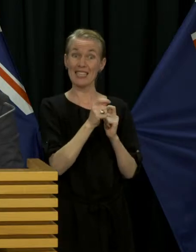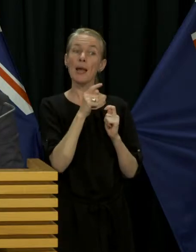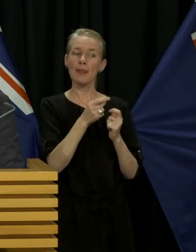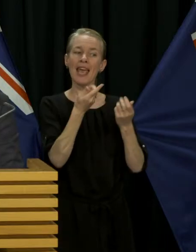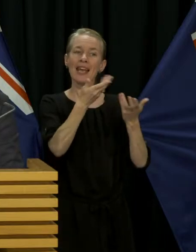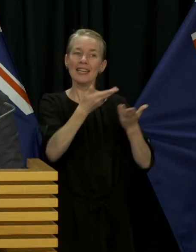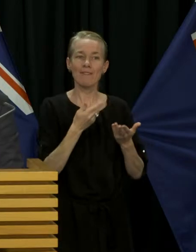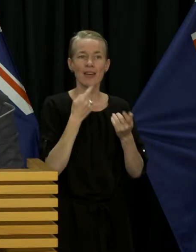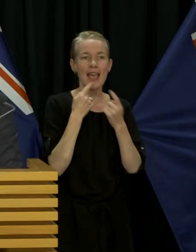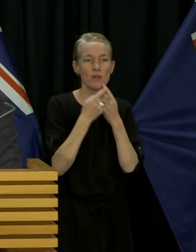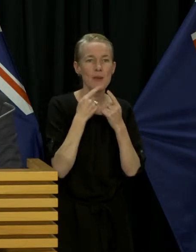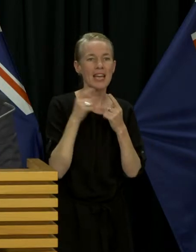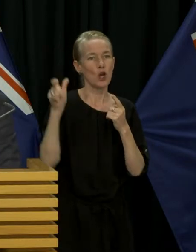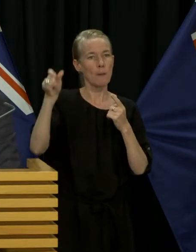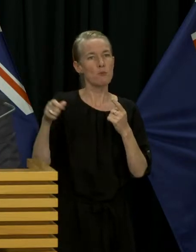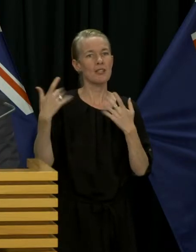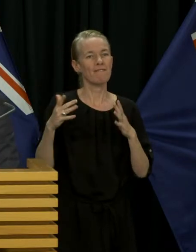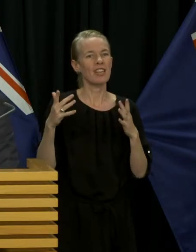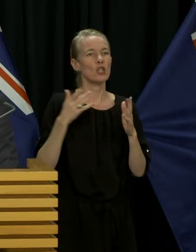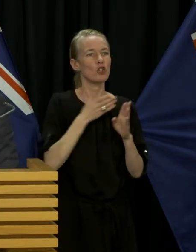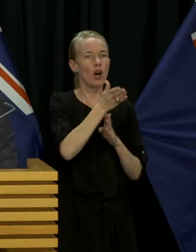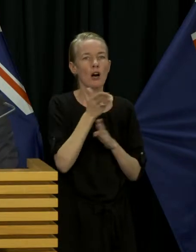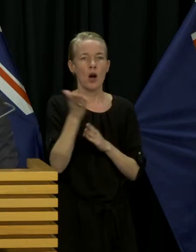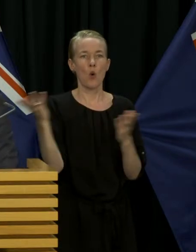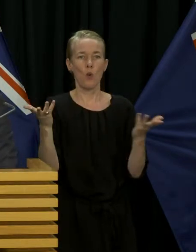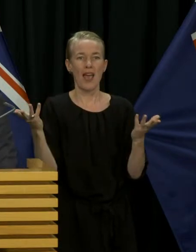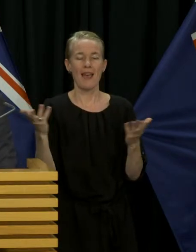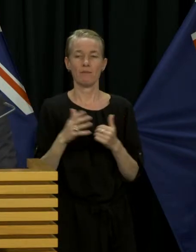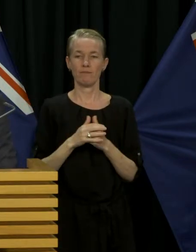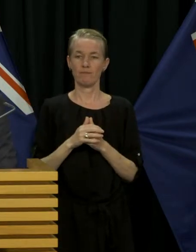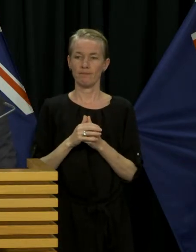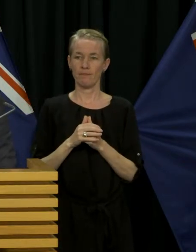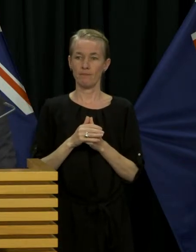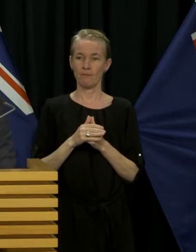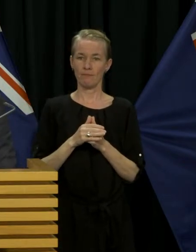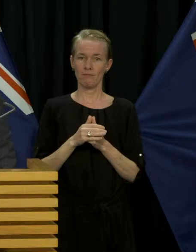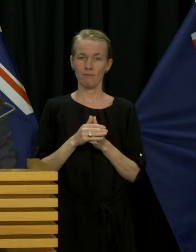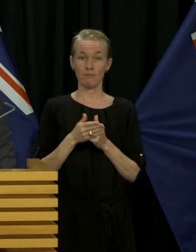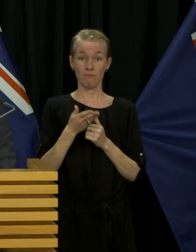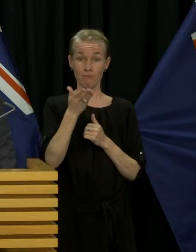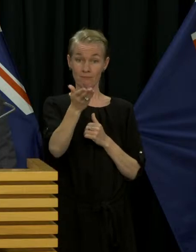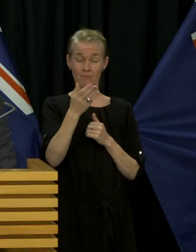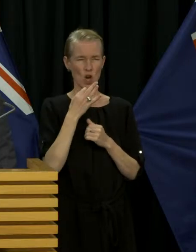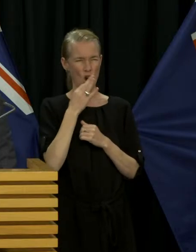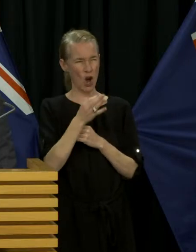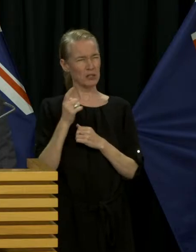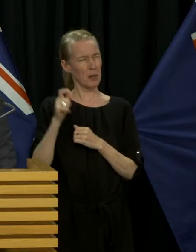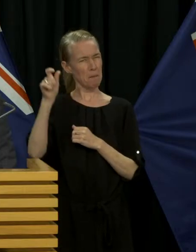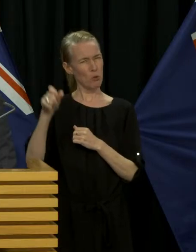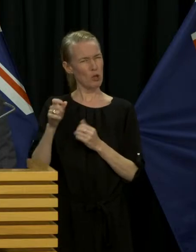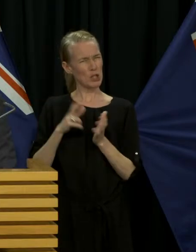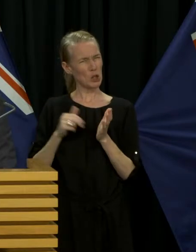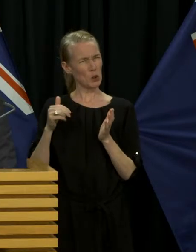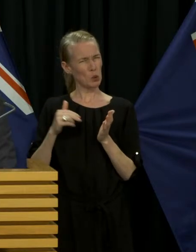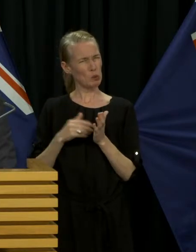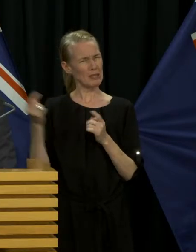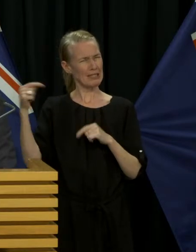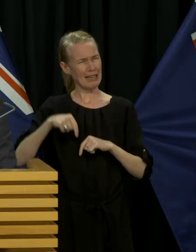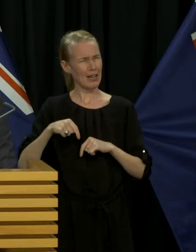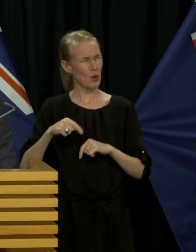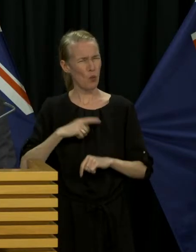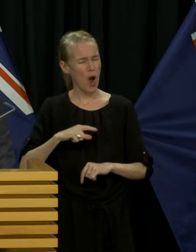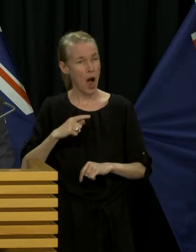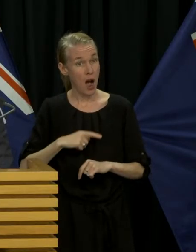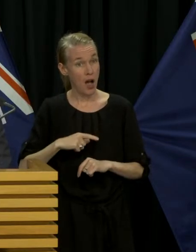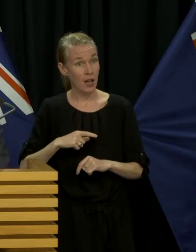tracing process. So you don't even know how is it that they were in New Zealand in the first place? Was it before the borders closed, or are